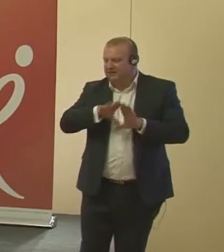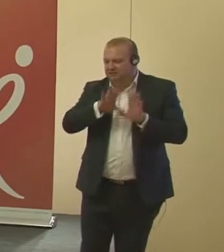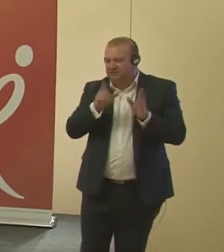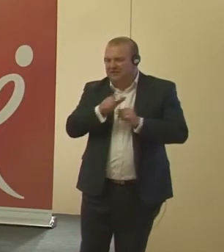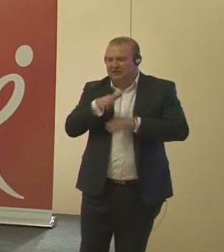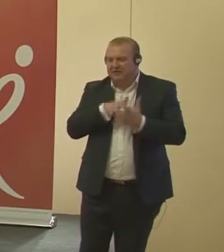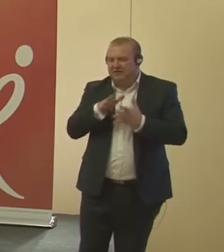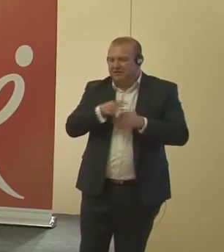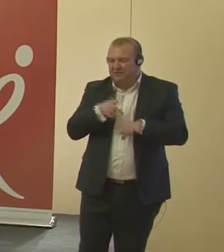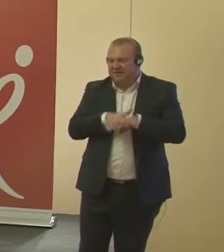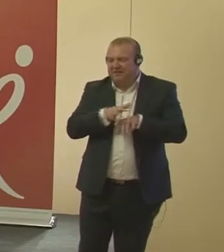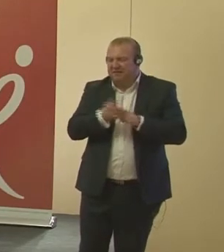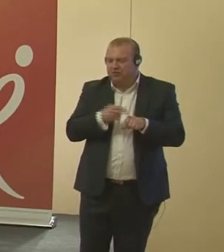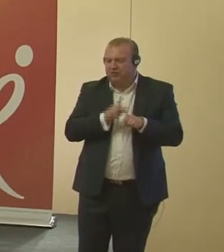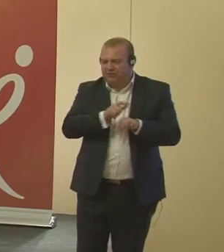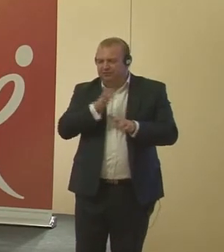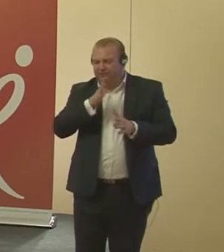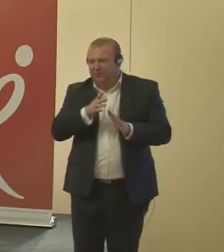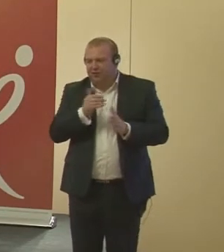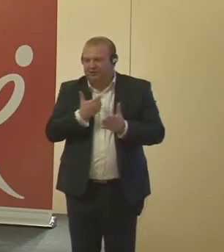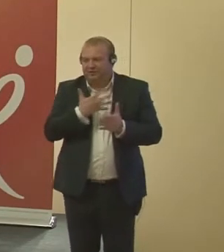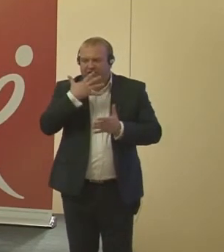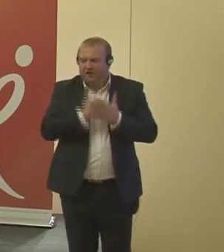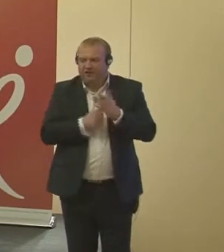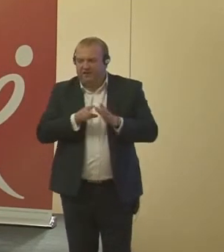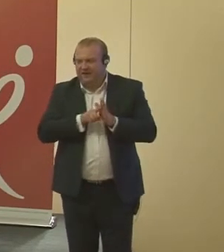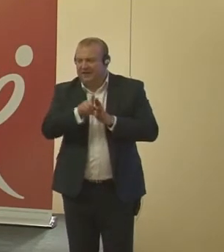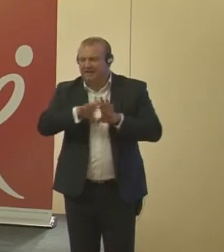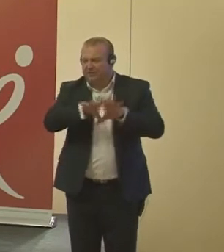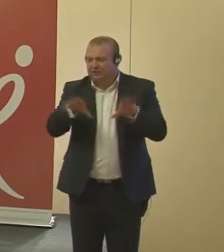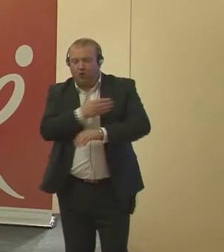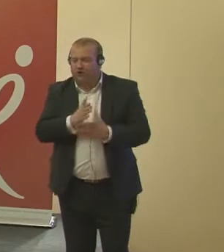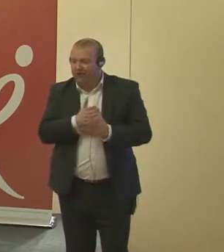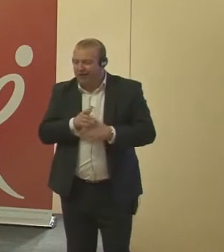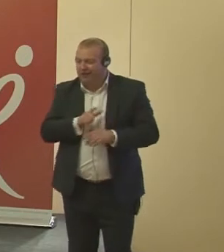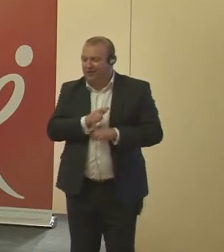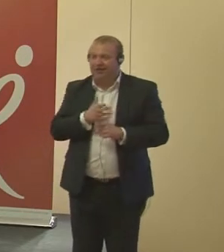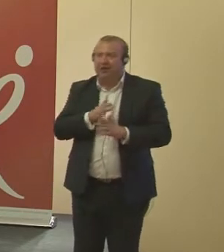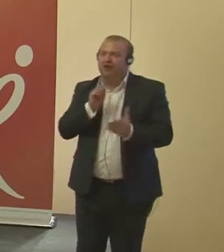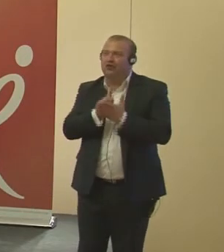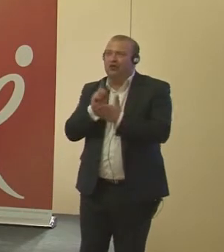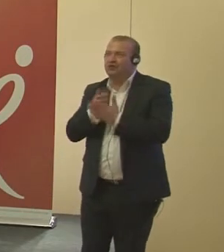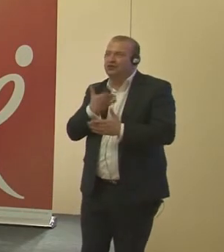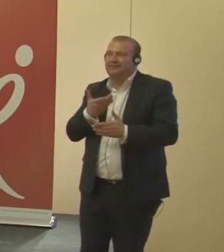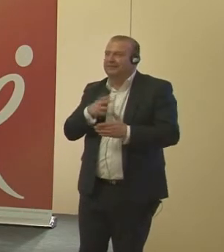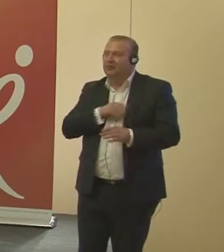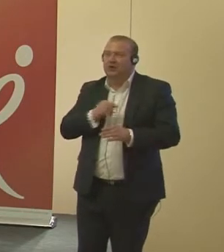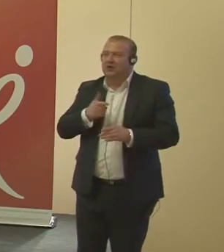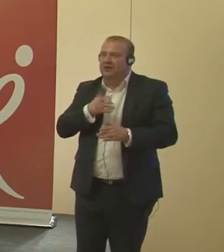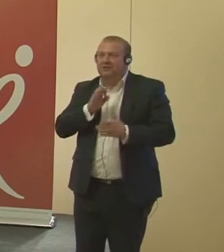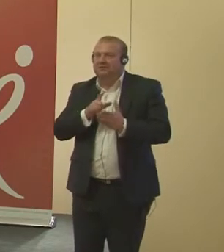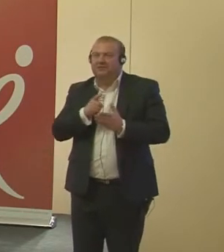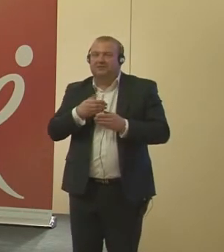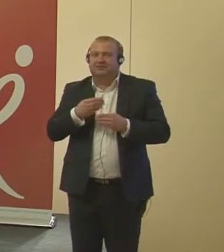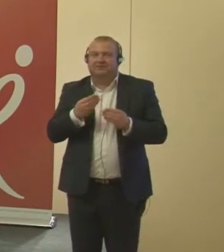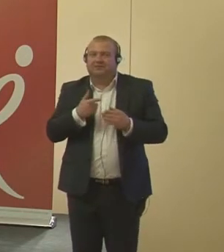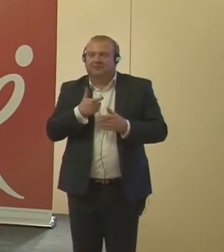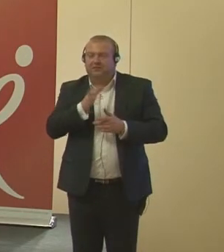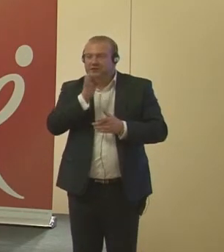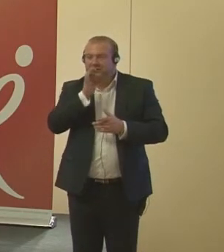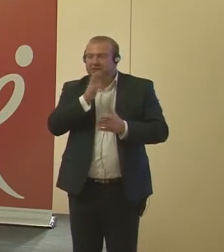And so do those young people with medical needs in hospital schools. The benefits are